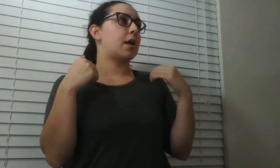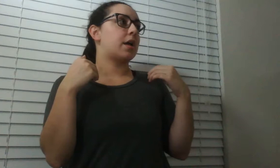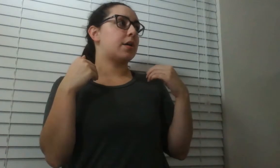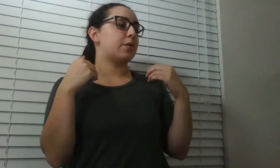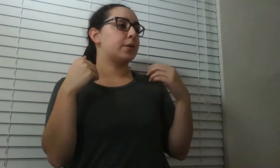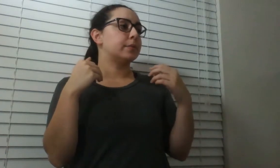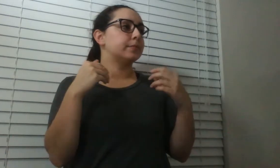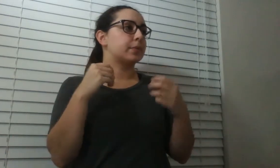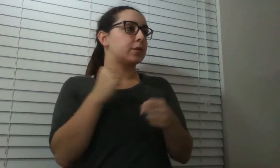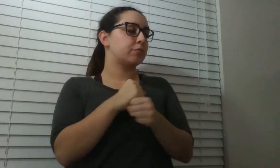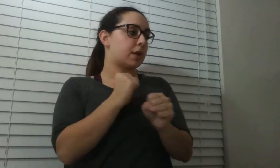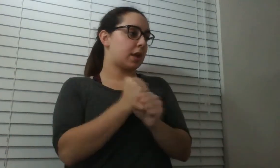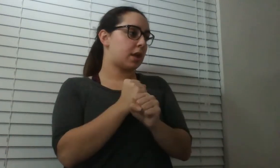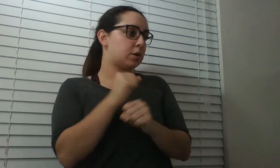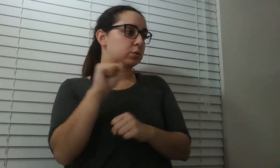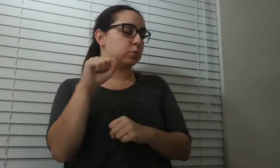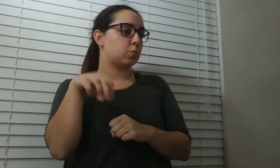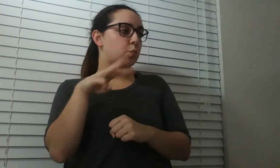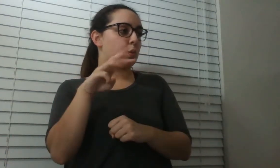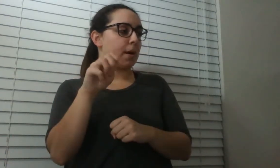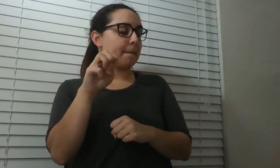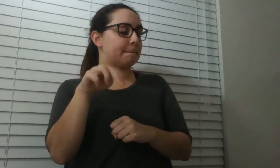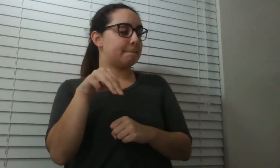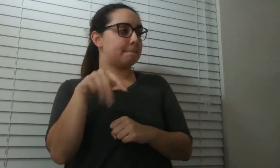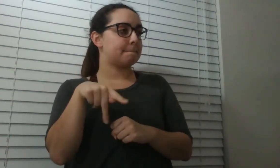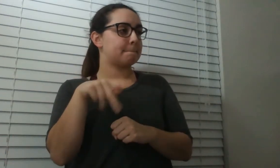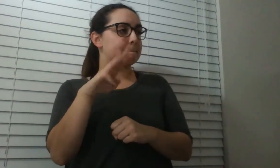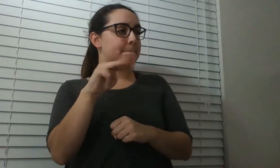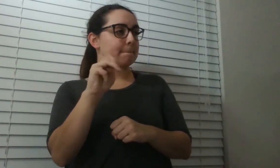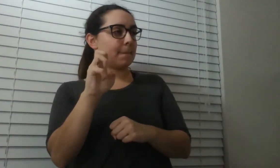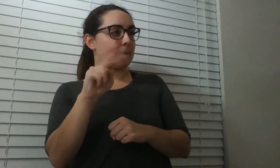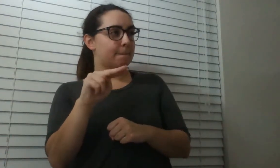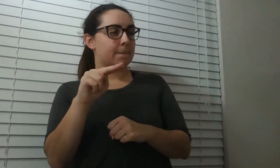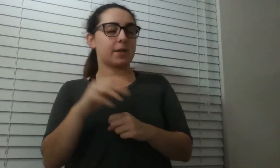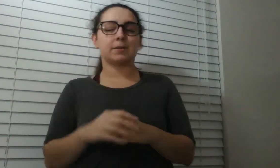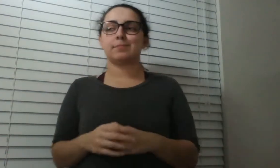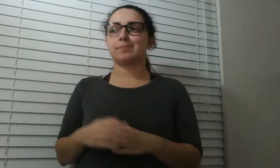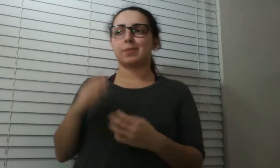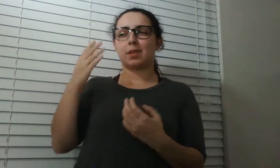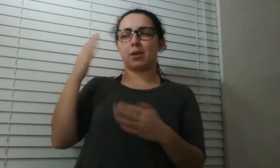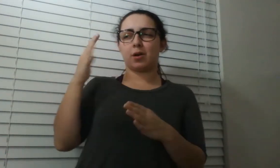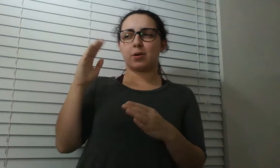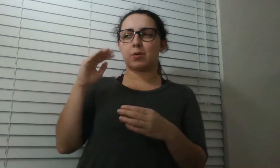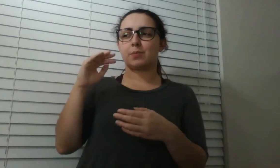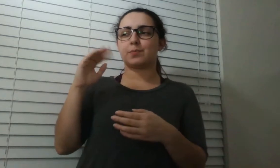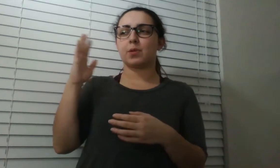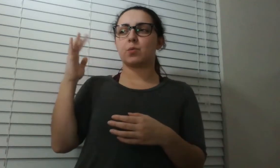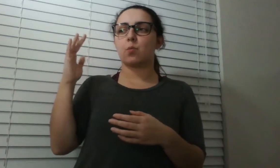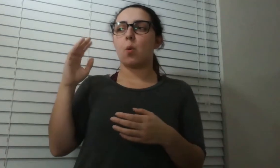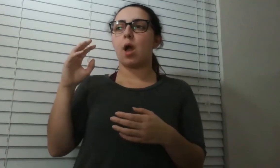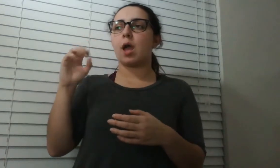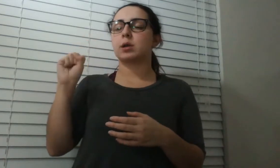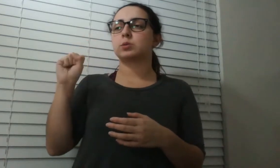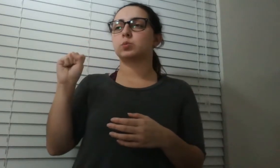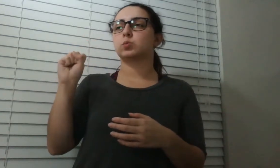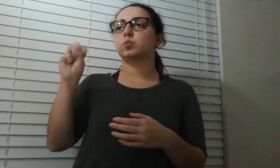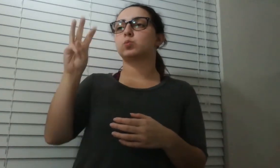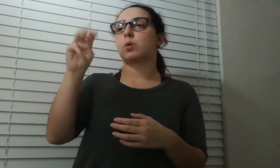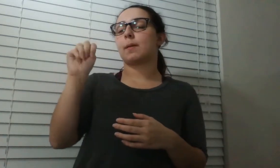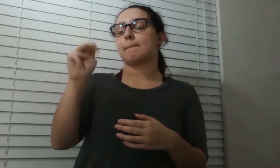experiment. Not exactly clear why it's a swamp man and not some other kind of man, but here's how it goes. Here's the story of the swamp man. Imagine you're